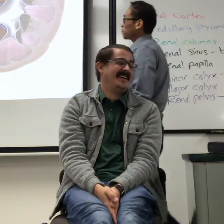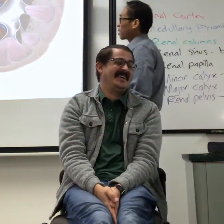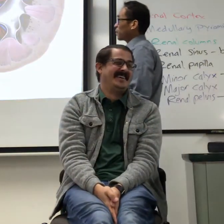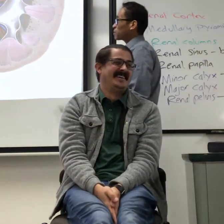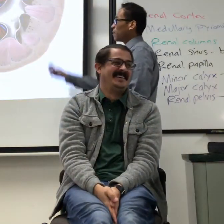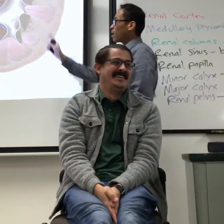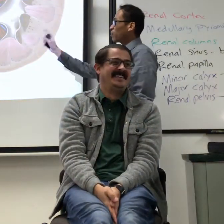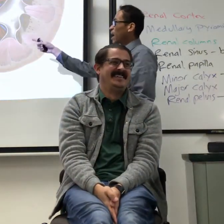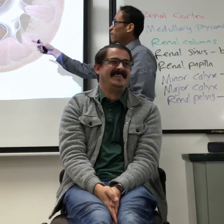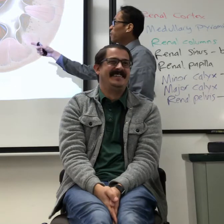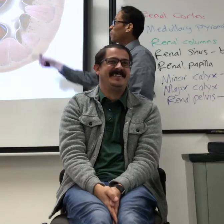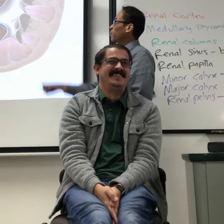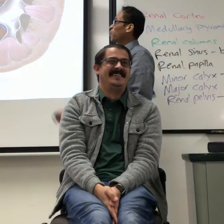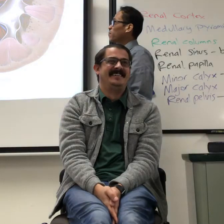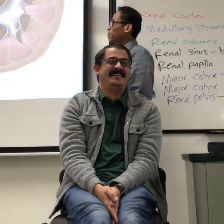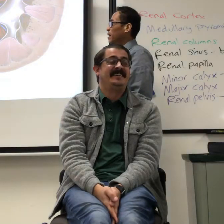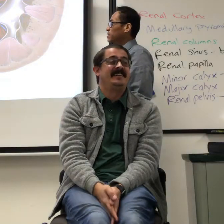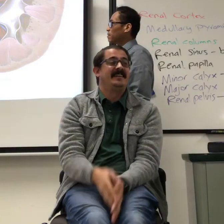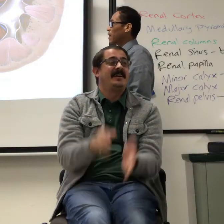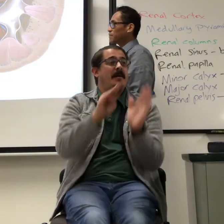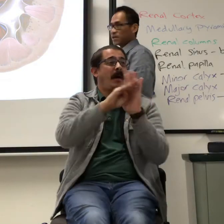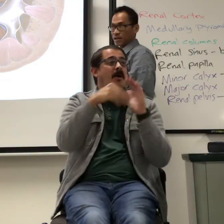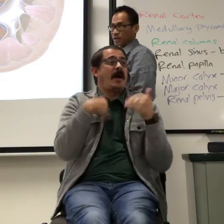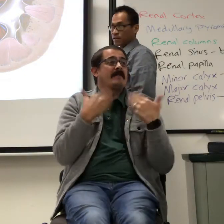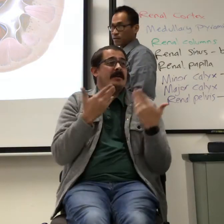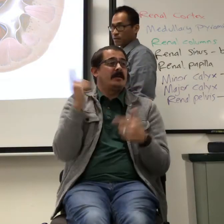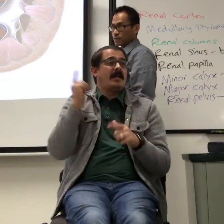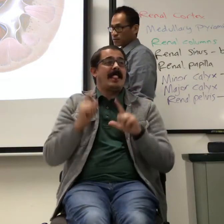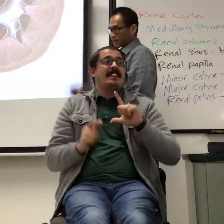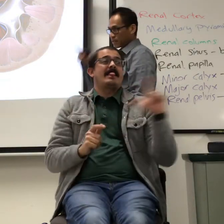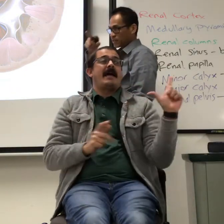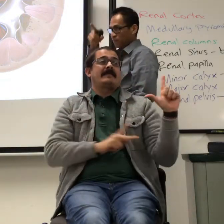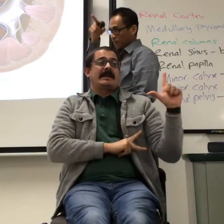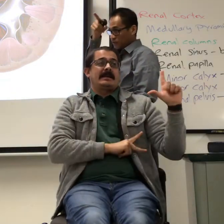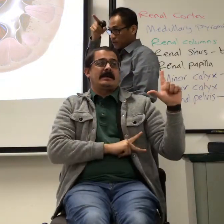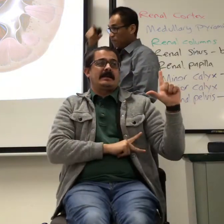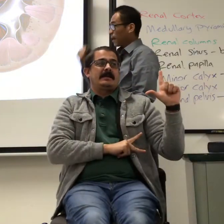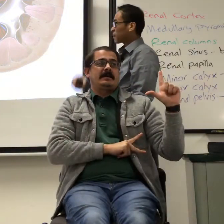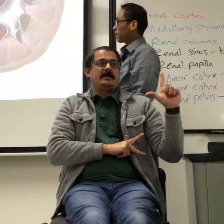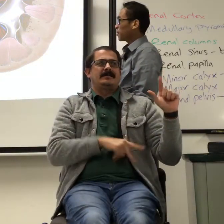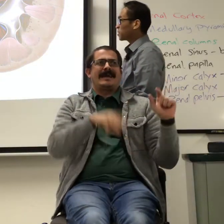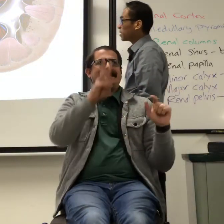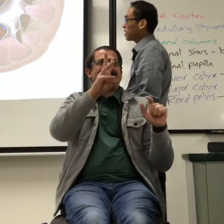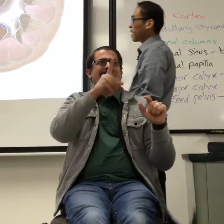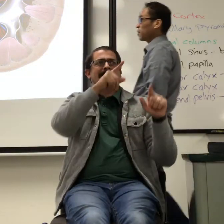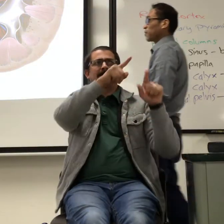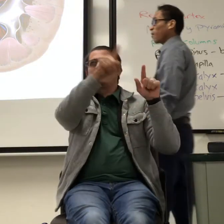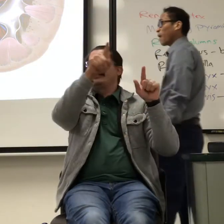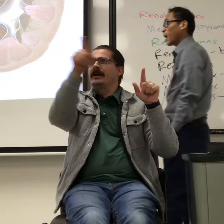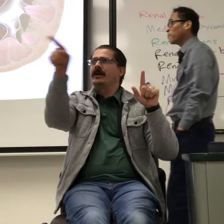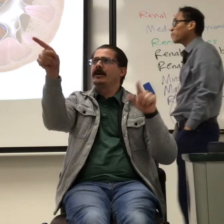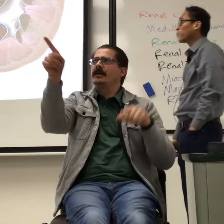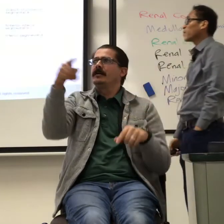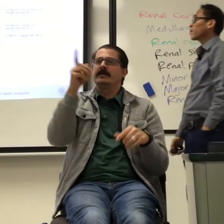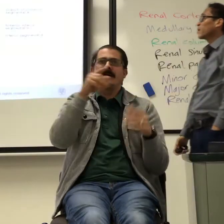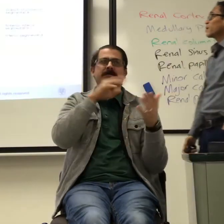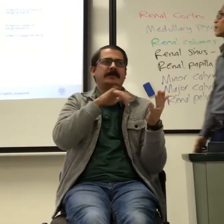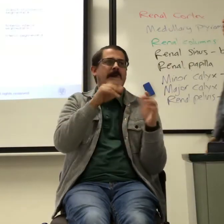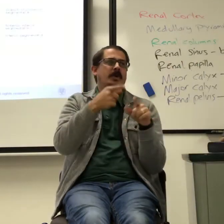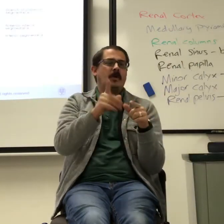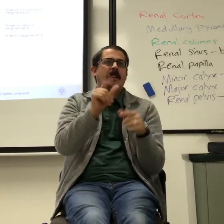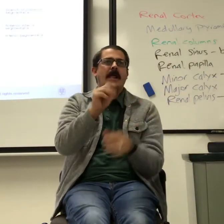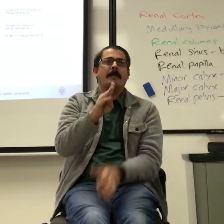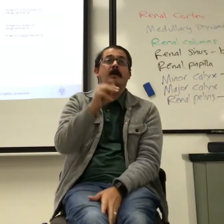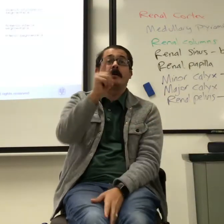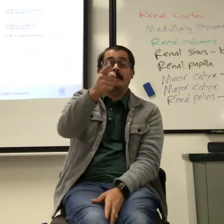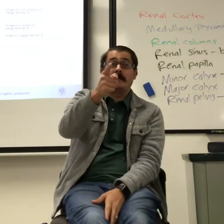time. There's a model we have in the room. That's the left kidney. There's like 6 of them on the shelf back here. You can study that during the lab. Professor